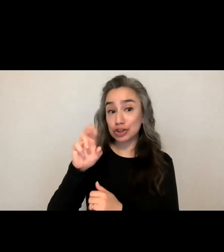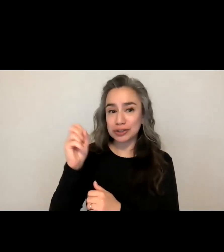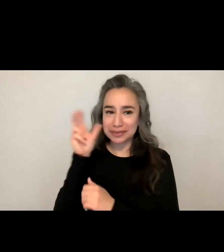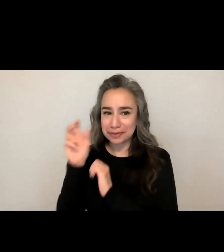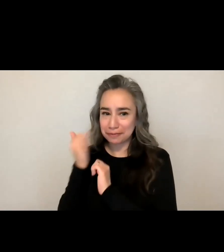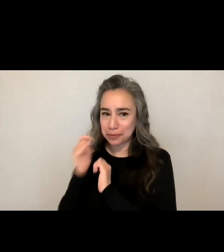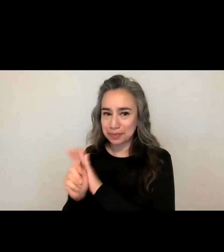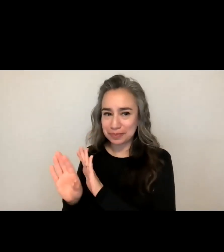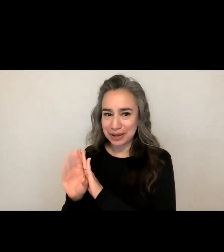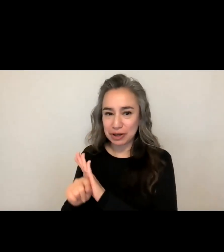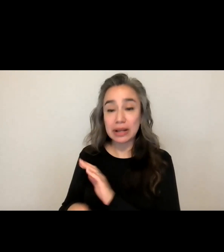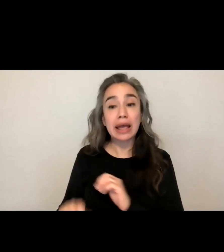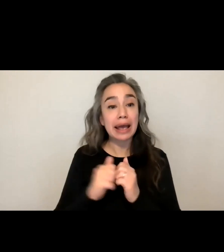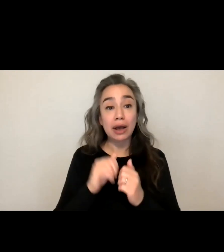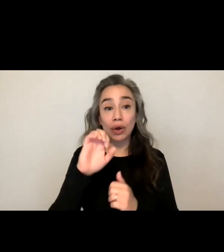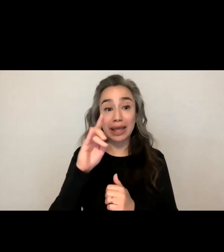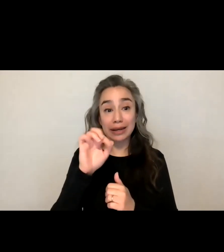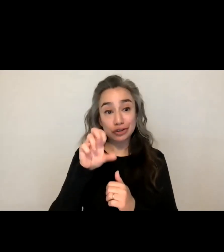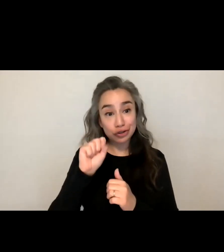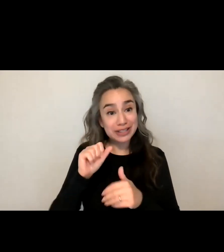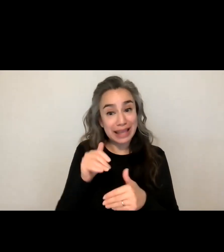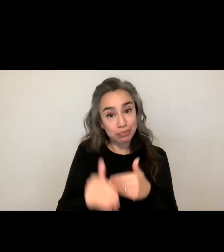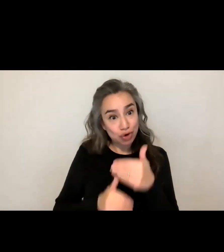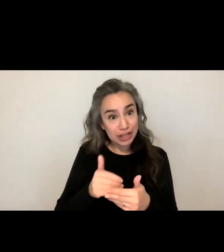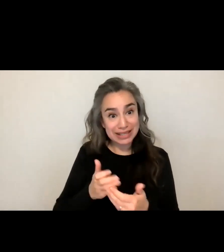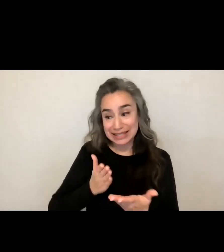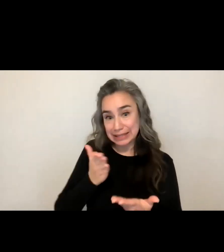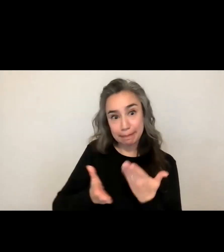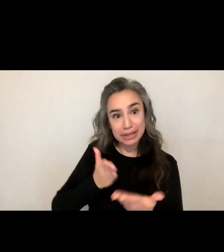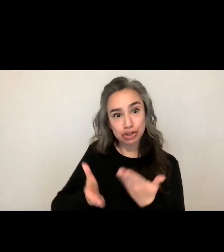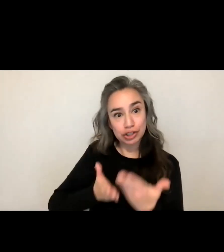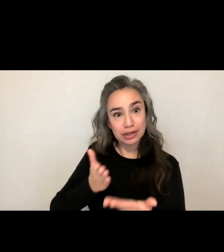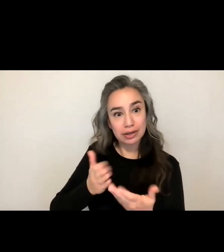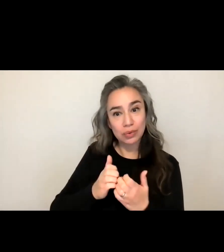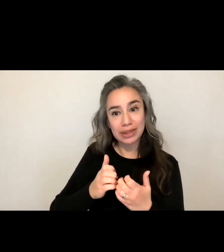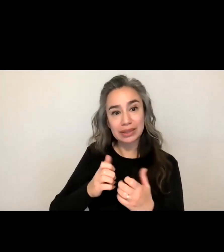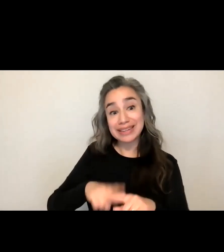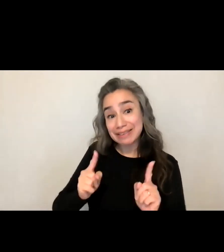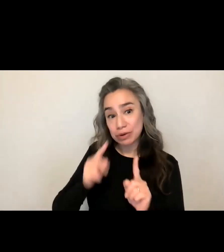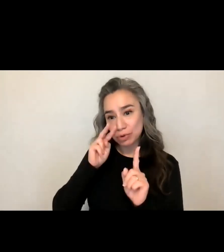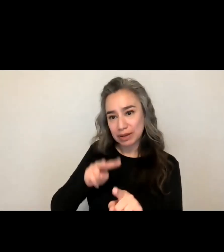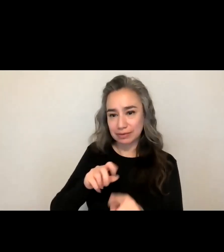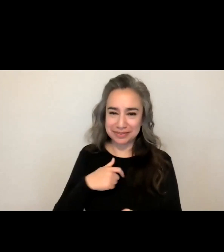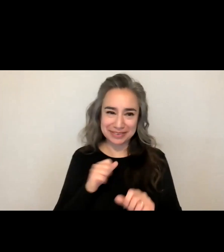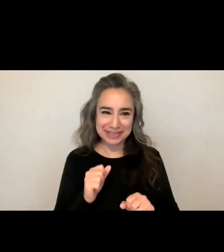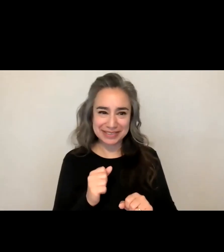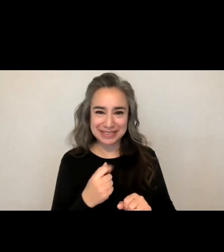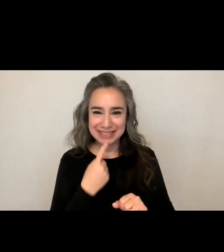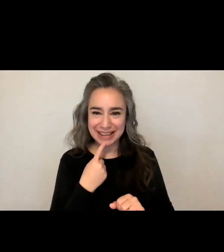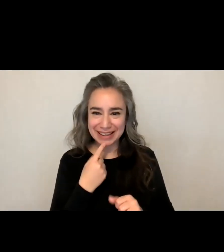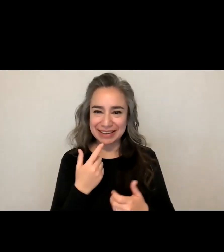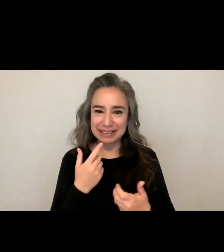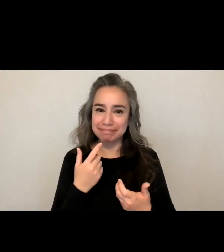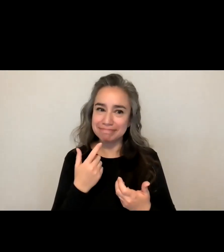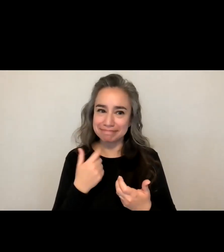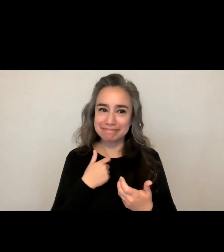journal process submissions from linguists with a different perspective. So I can say, actually, now a few years have passed, so